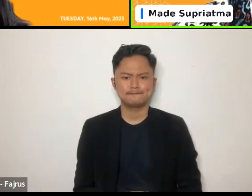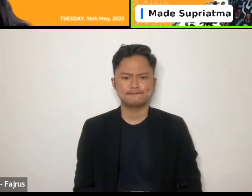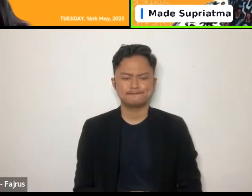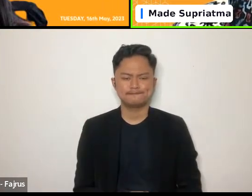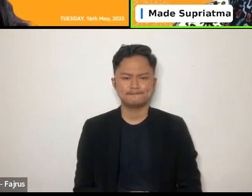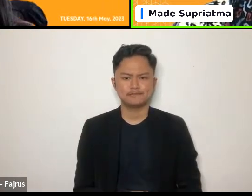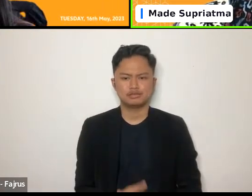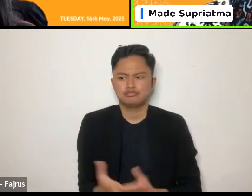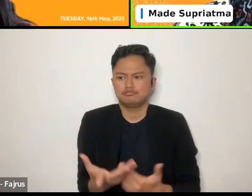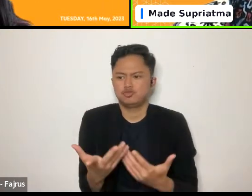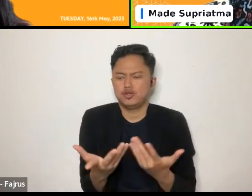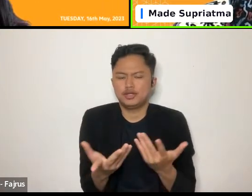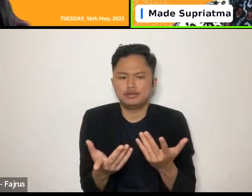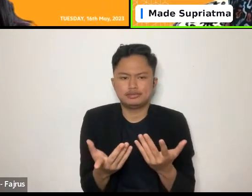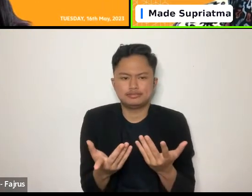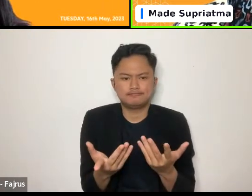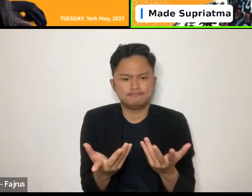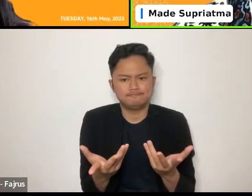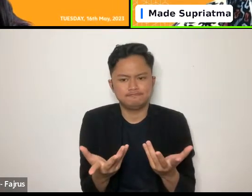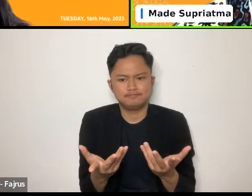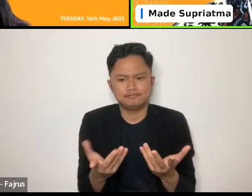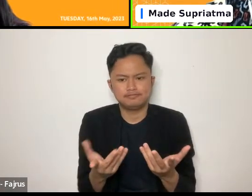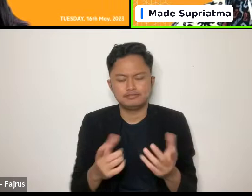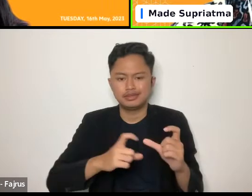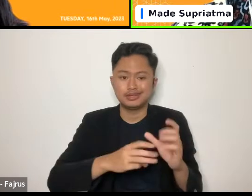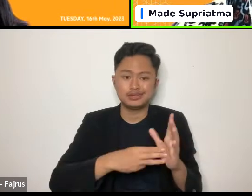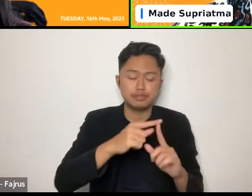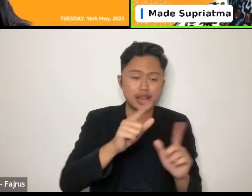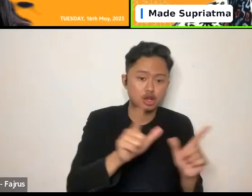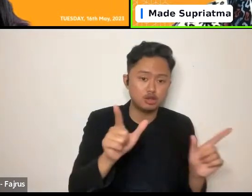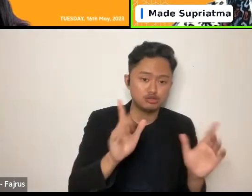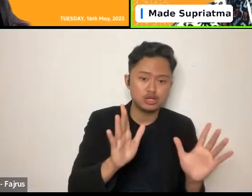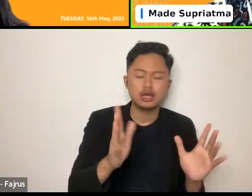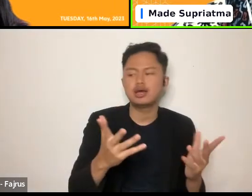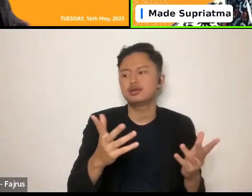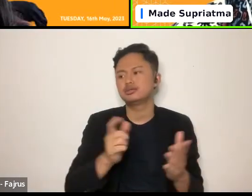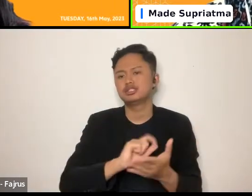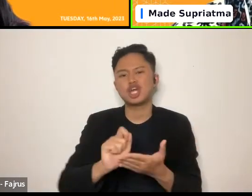graduated from SNP, middle school.